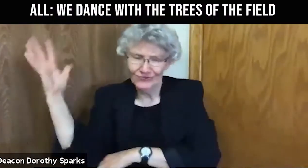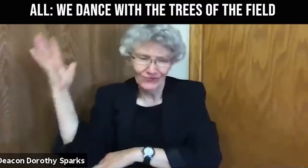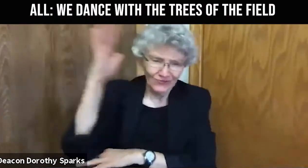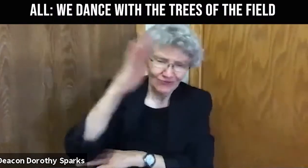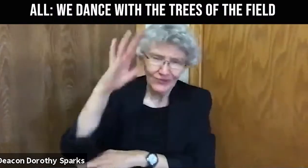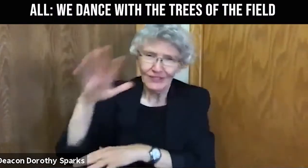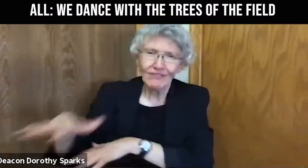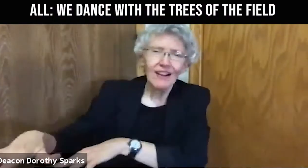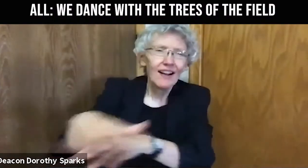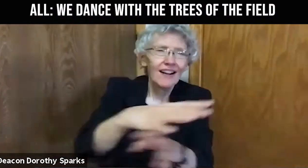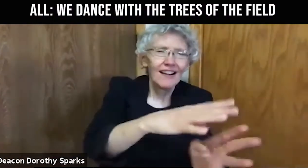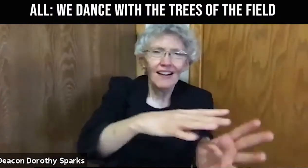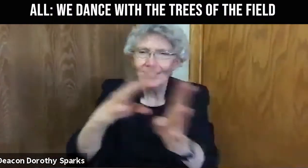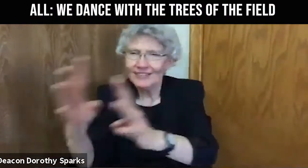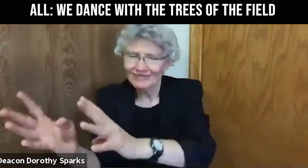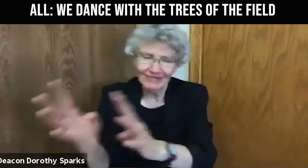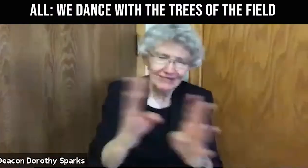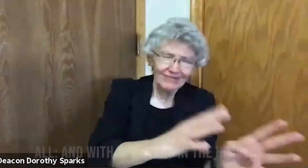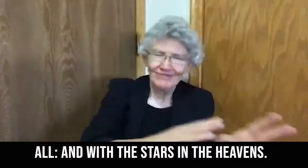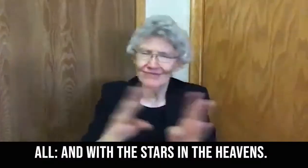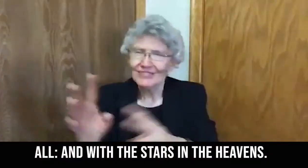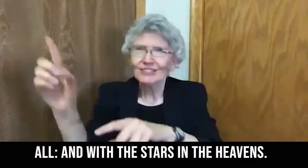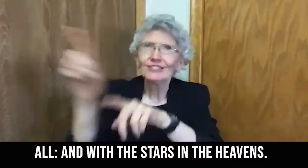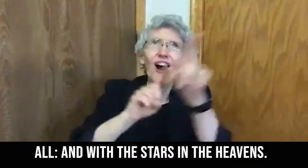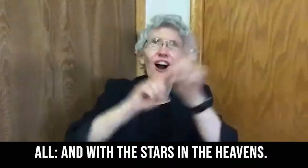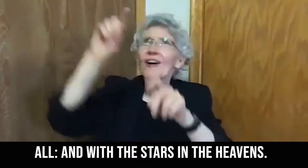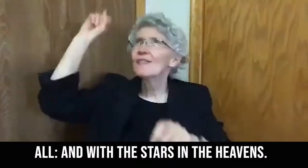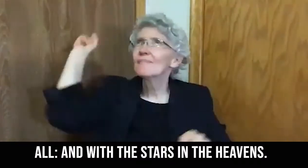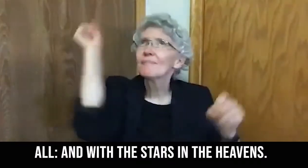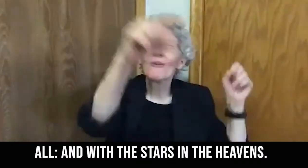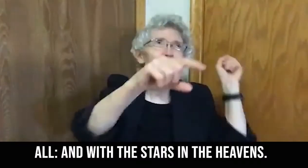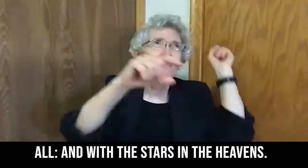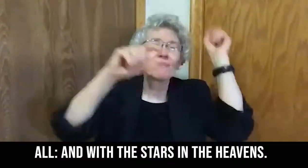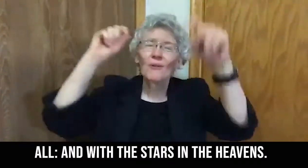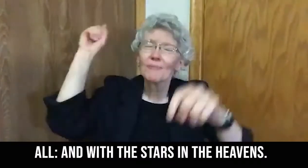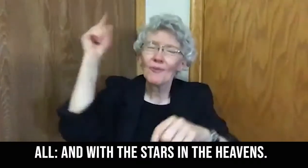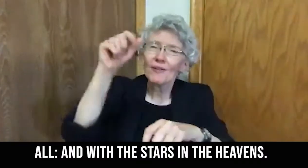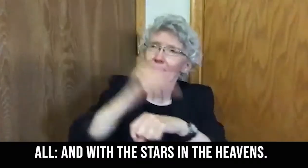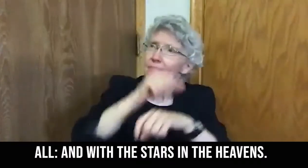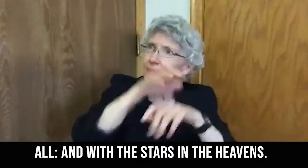We dance with the trees of the field and the stars in the heavens.